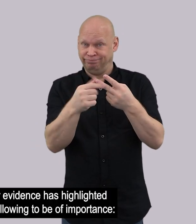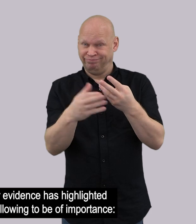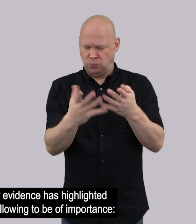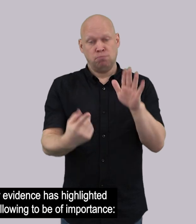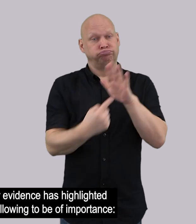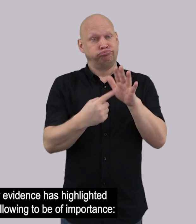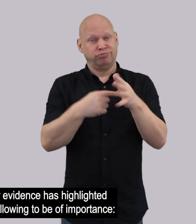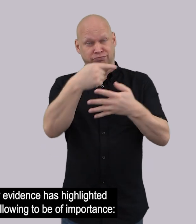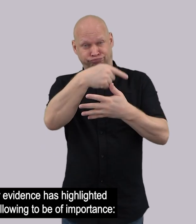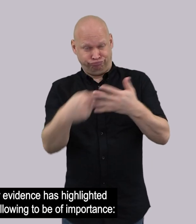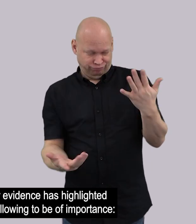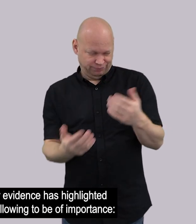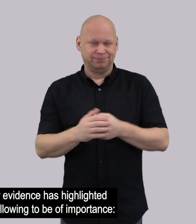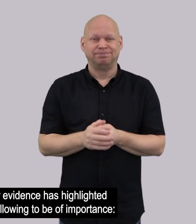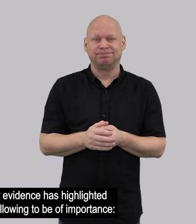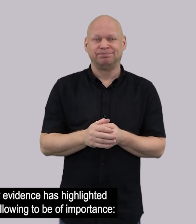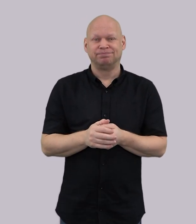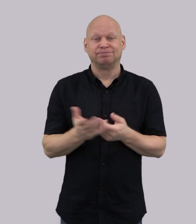Our evidence has highlighted the following to be of importance.